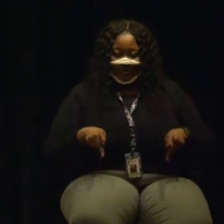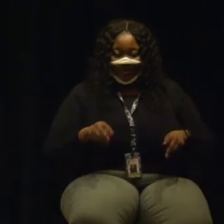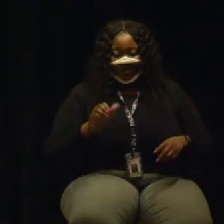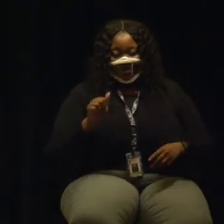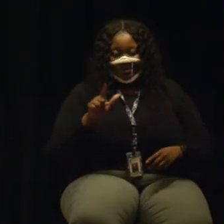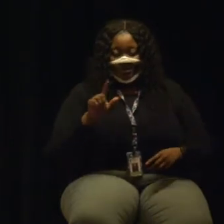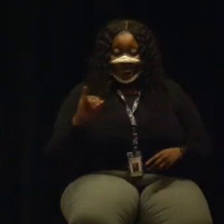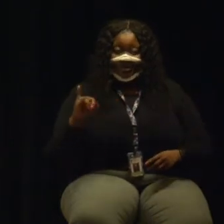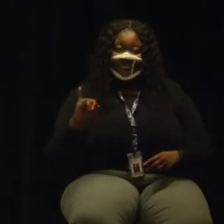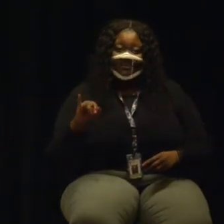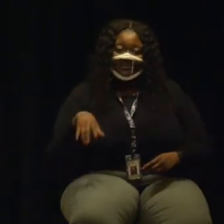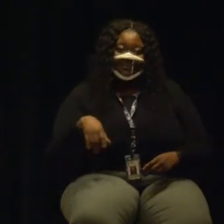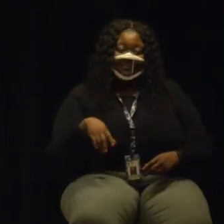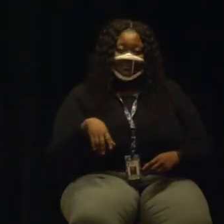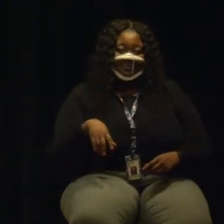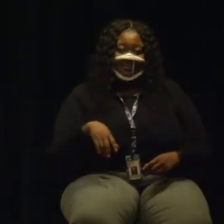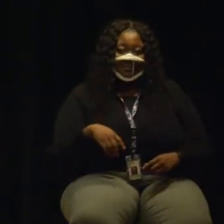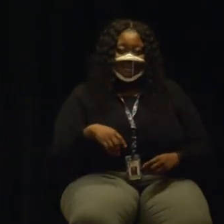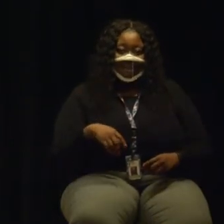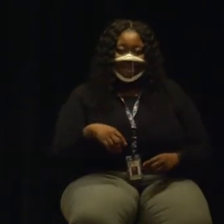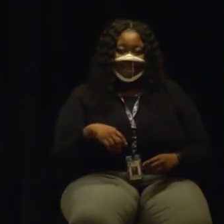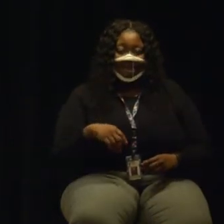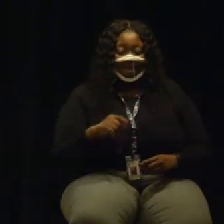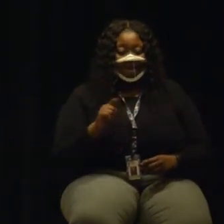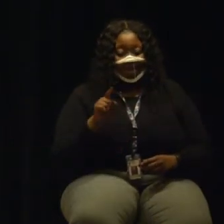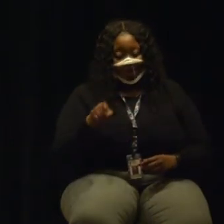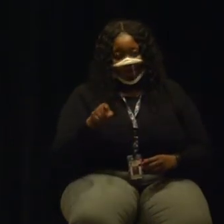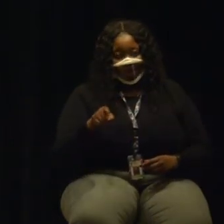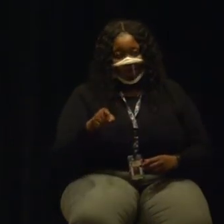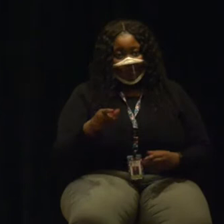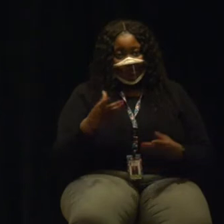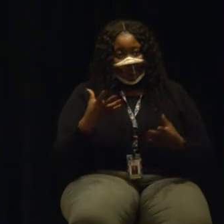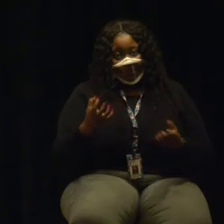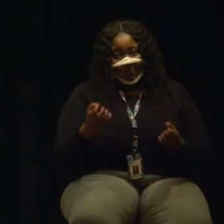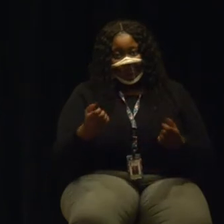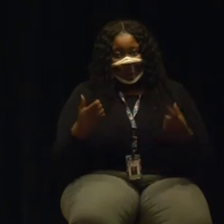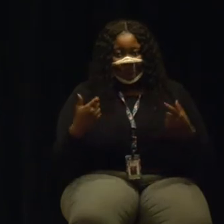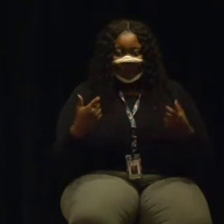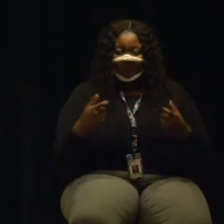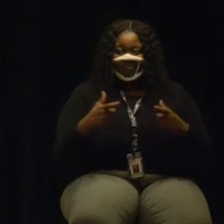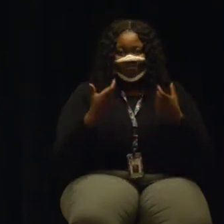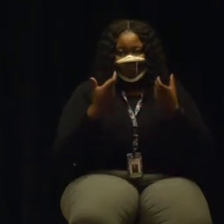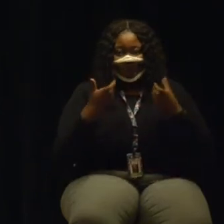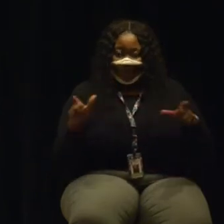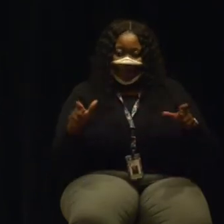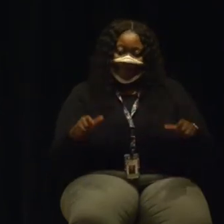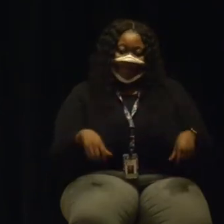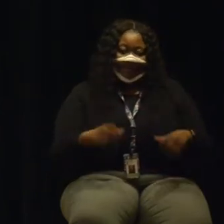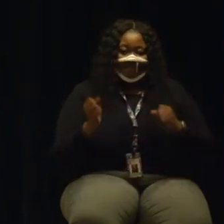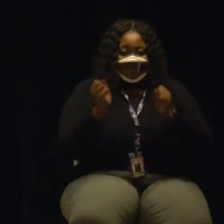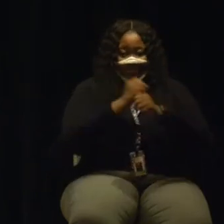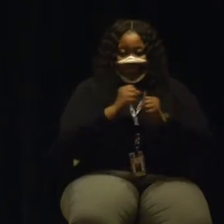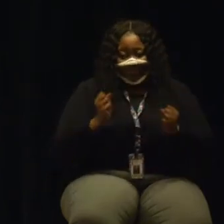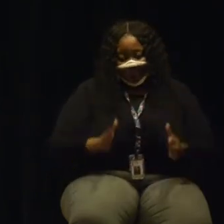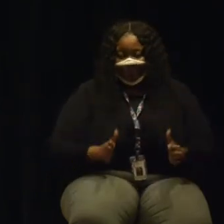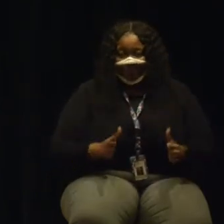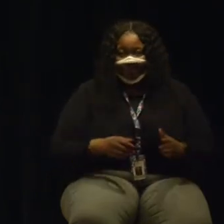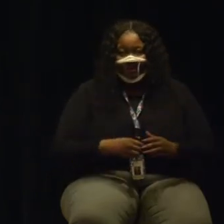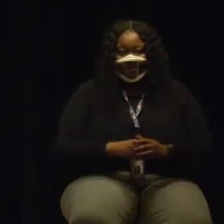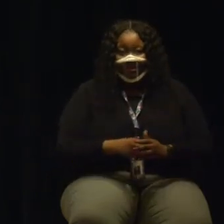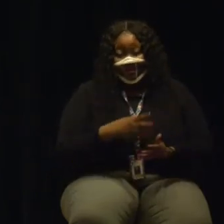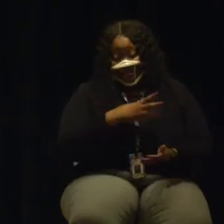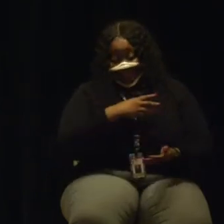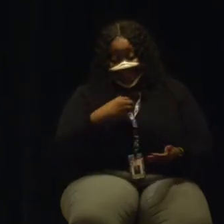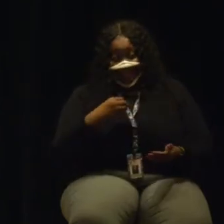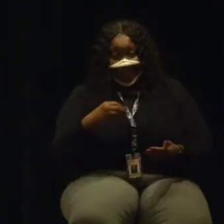Ali, right? It's like, yo, Muhammad Ali wanted to be the greatest boxer ever and a rich superstar. He had all